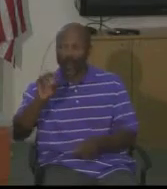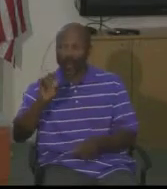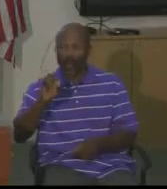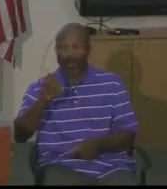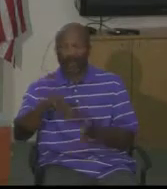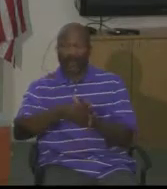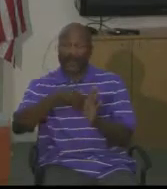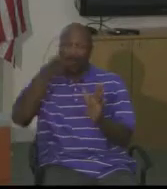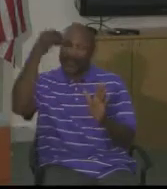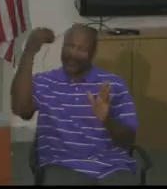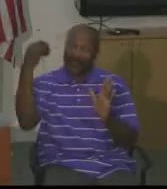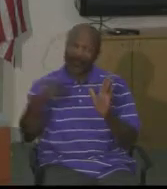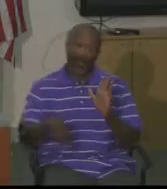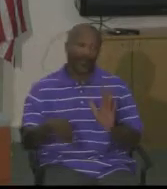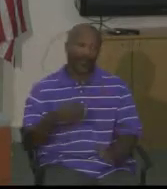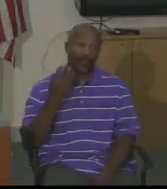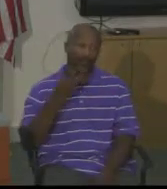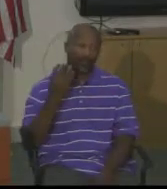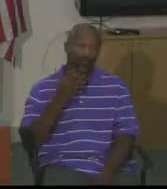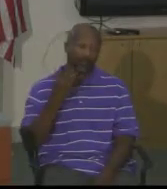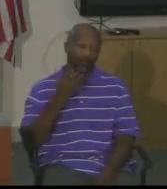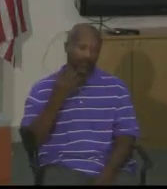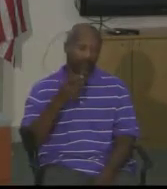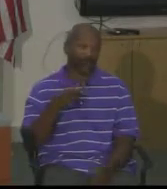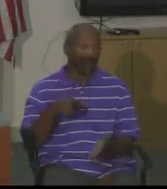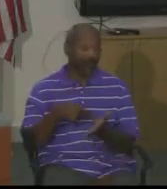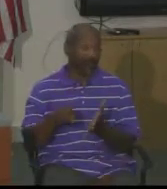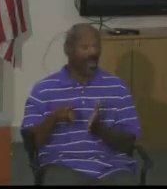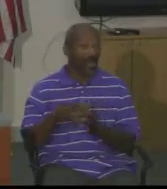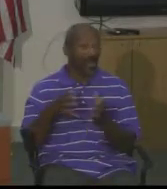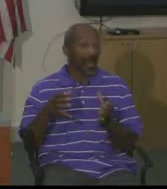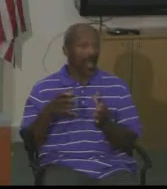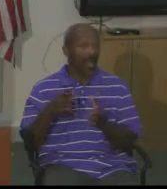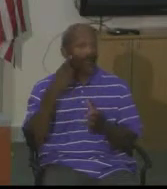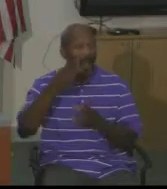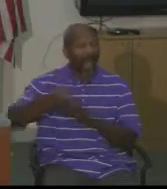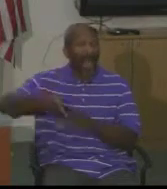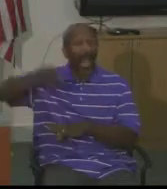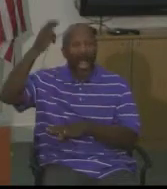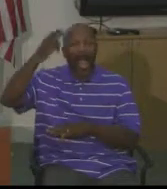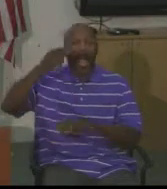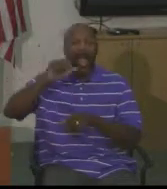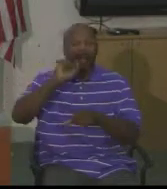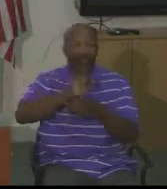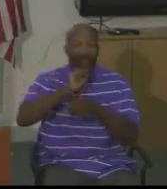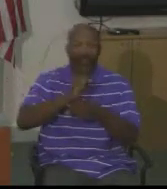dearly for these. These are generally used for high-end workstations.